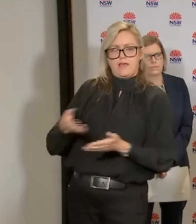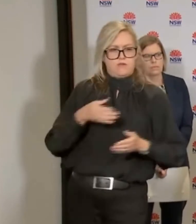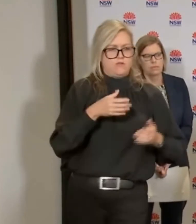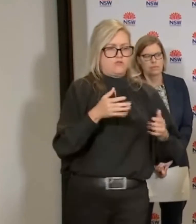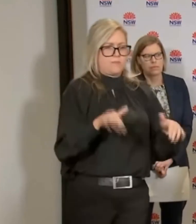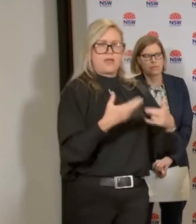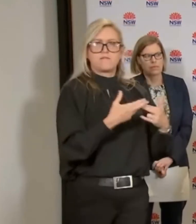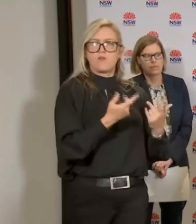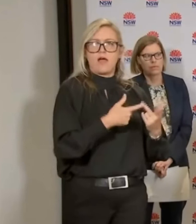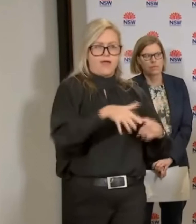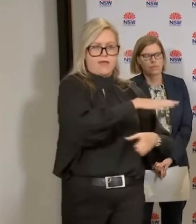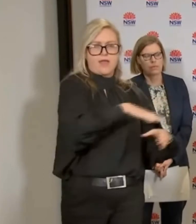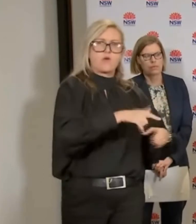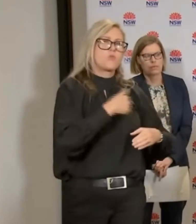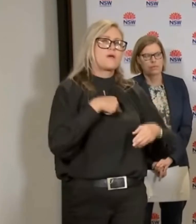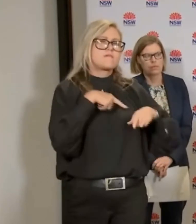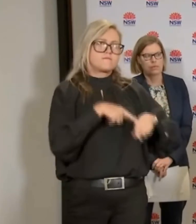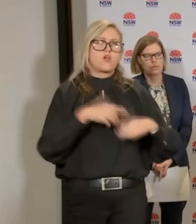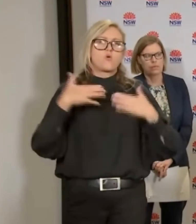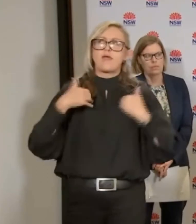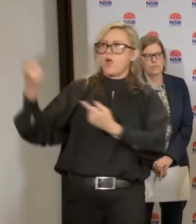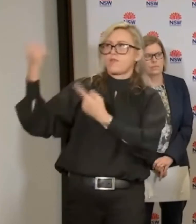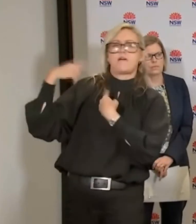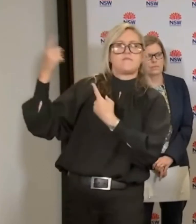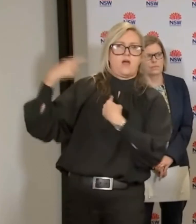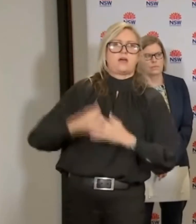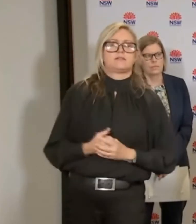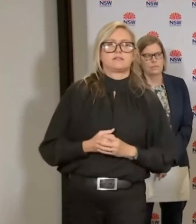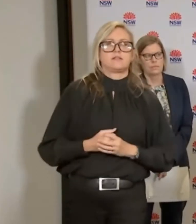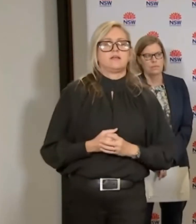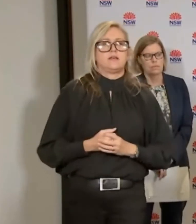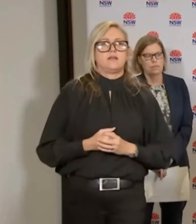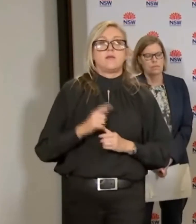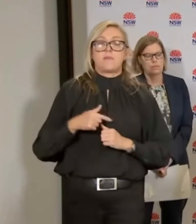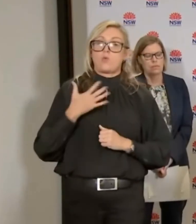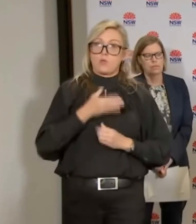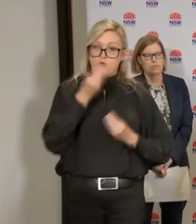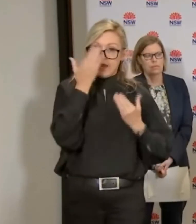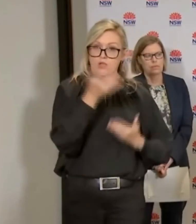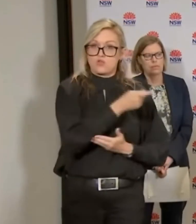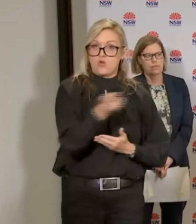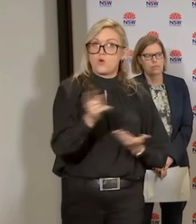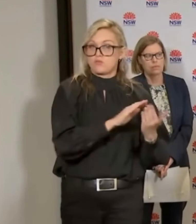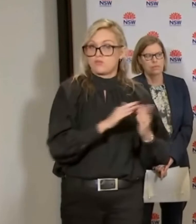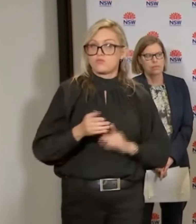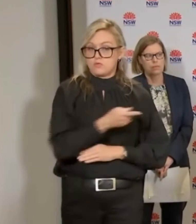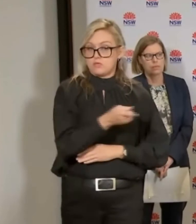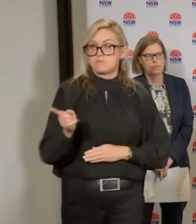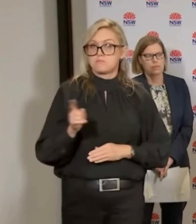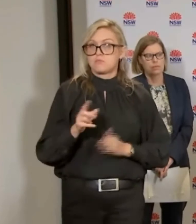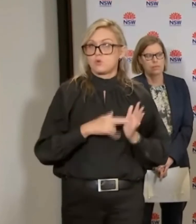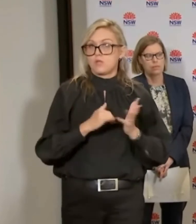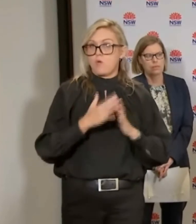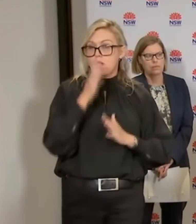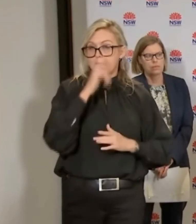we've based all this on the health advice. And again, we're sending a very strong message to the community that if things continue